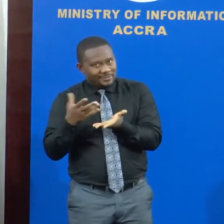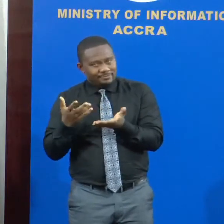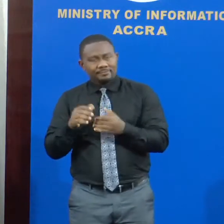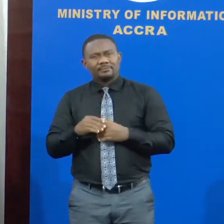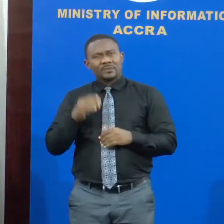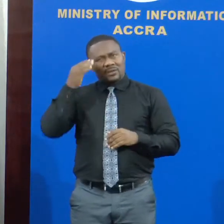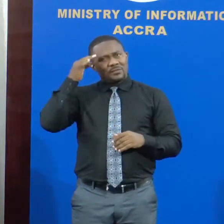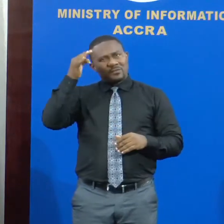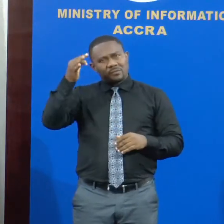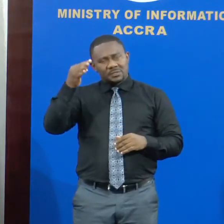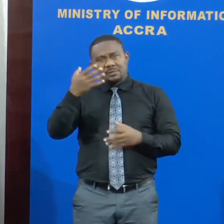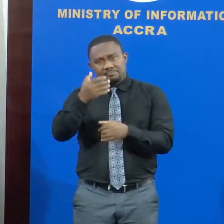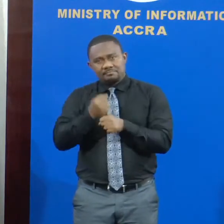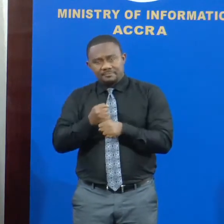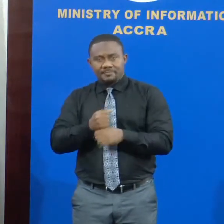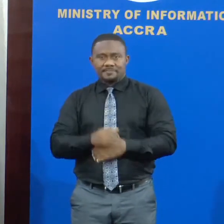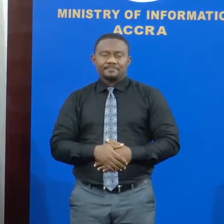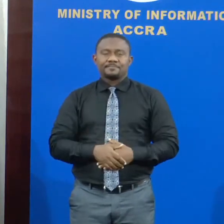against future claims.